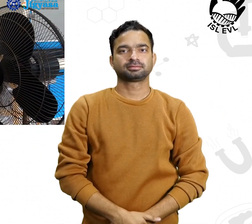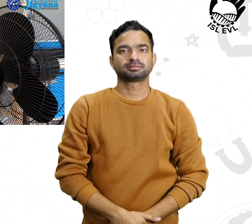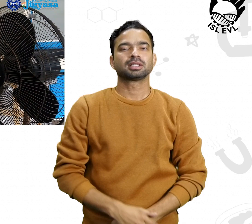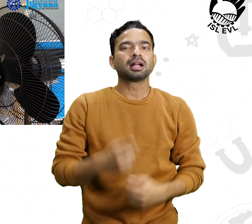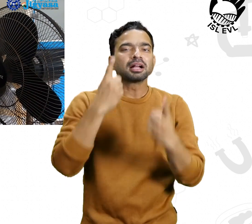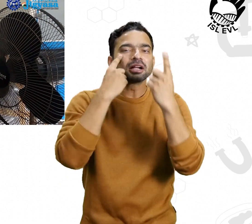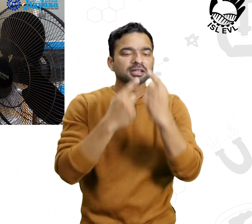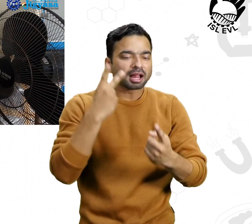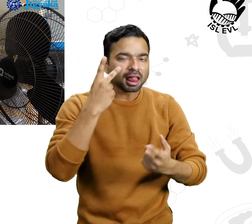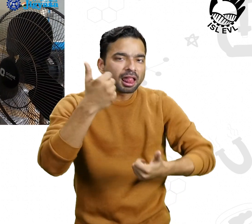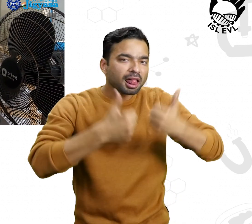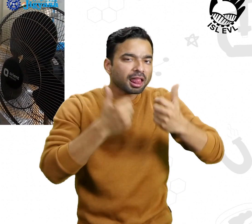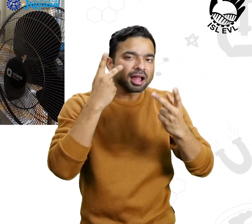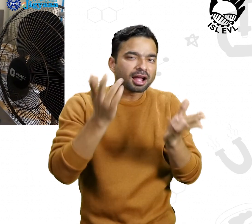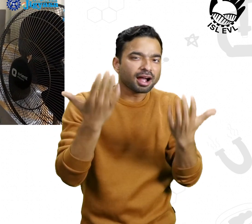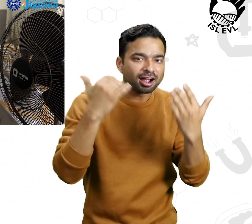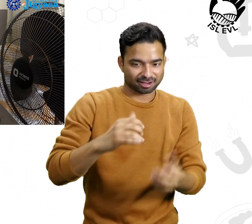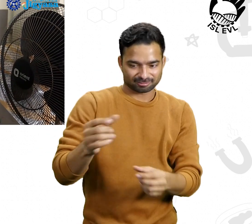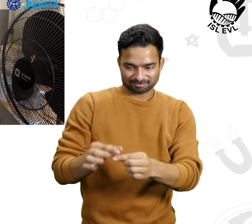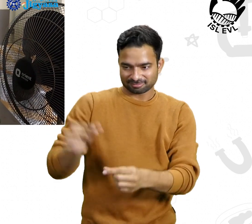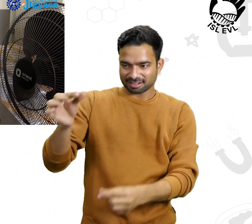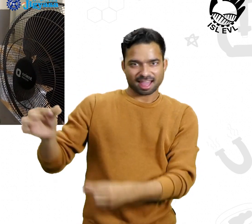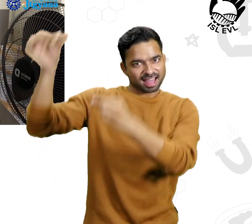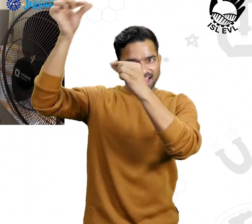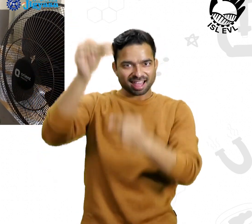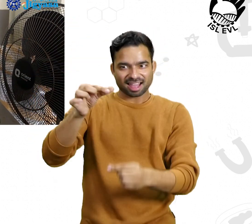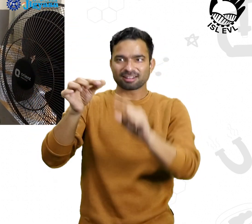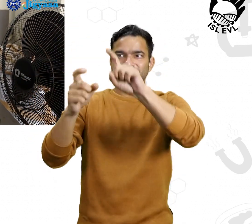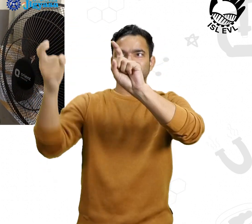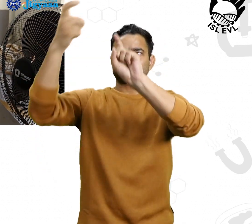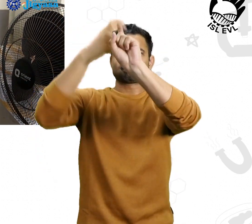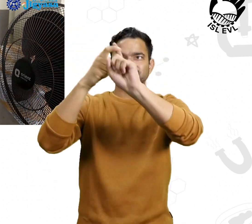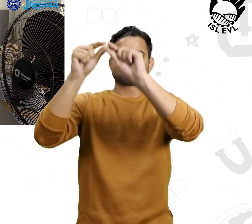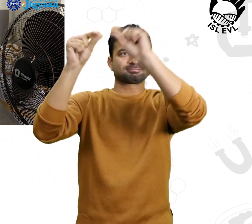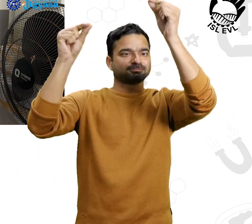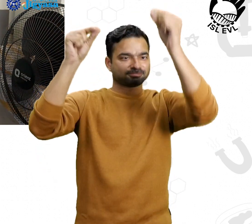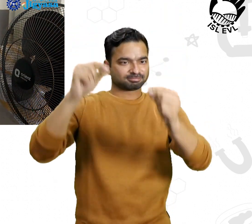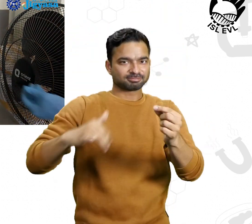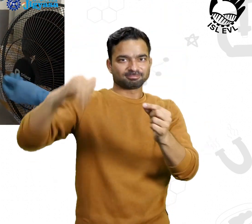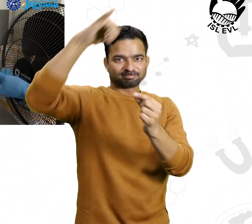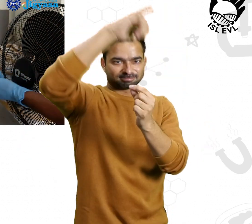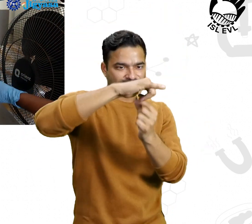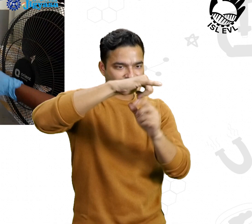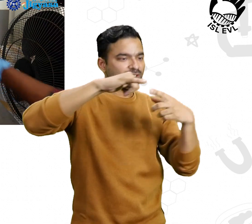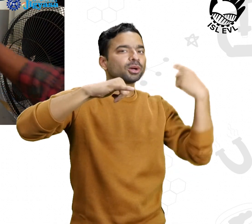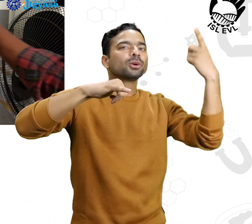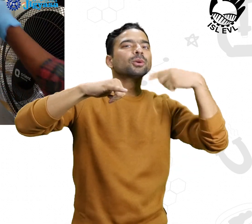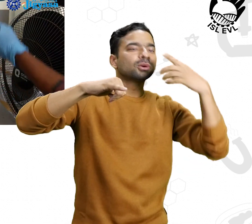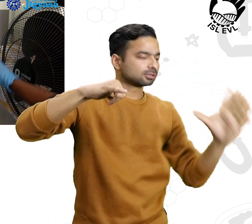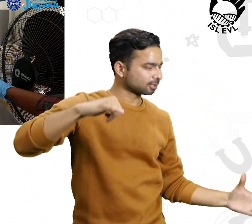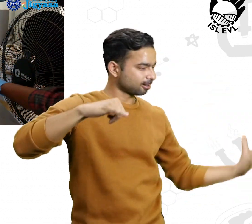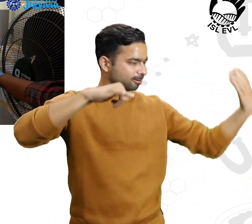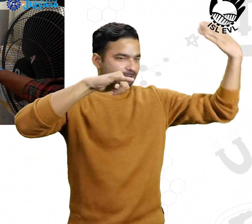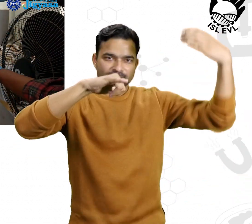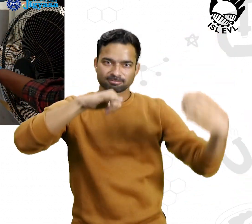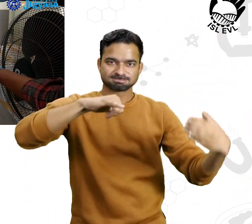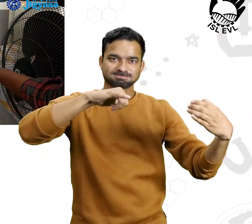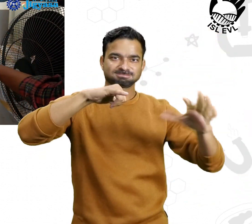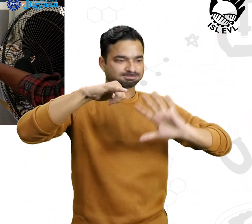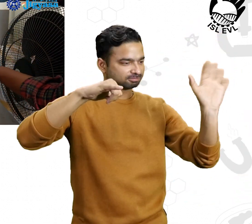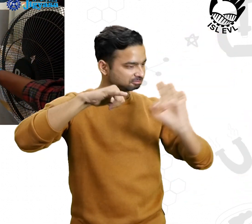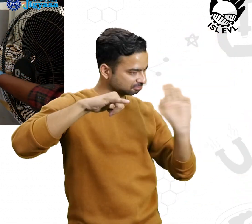In this experiment, a stand is used to provide support for iron string and a standing fan for providing